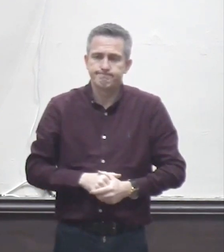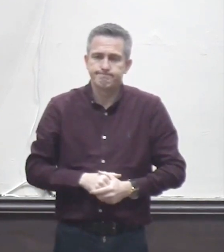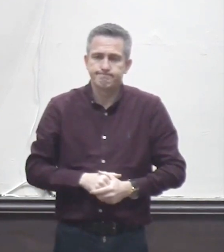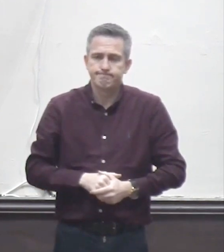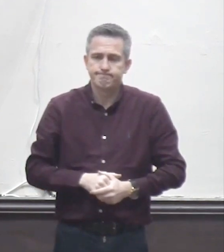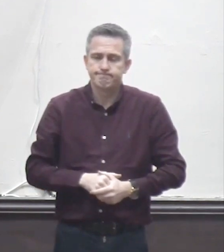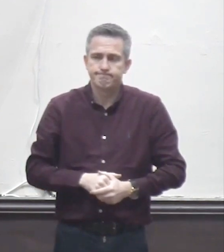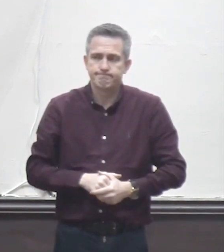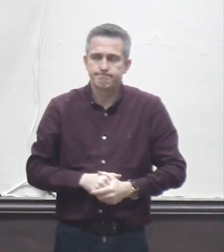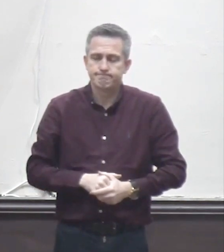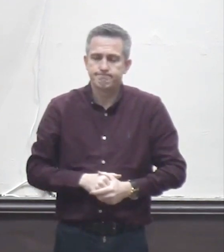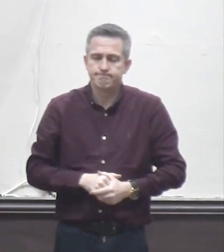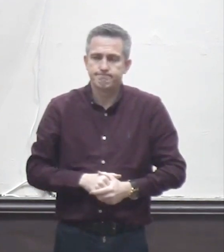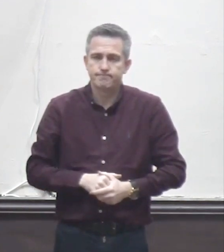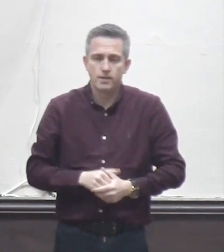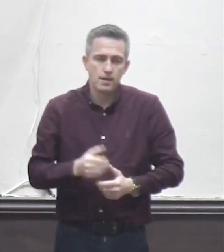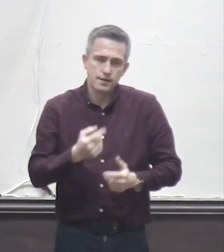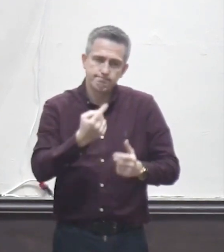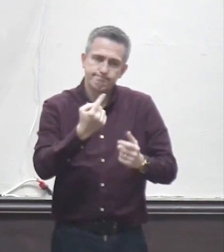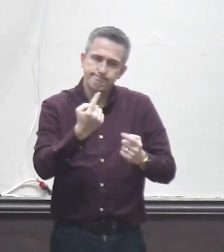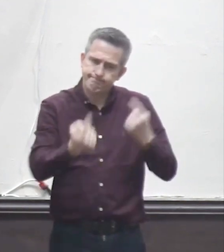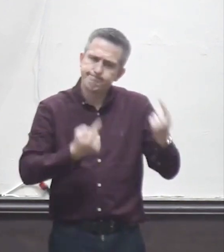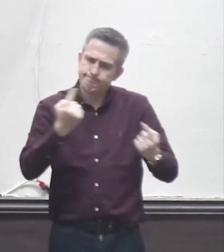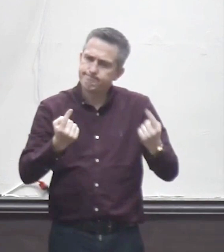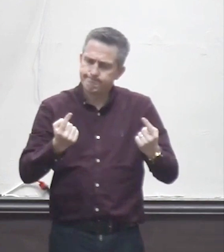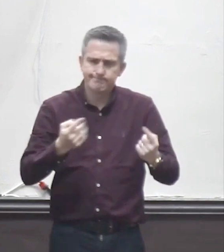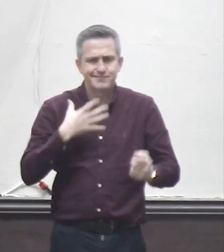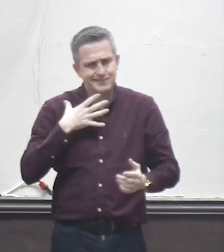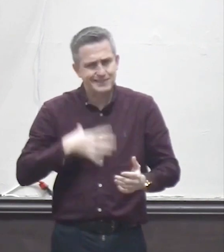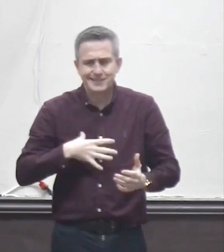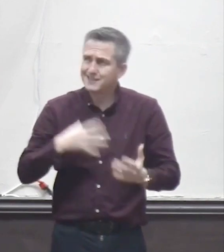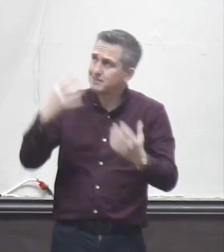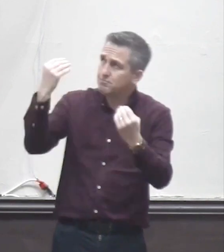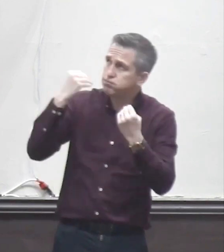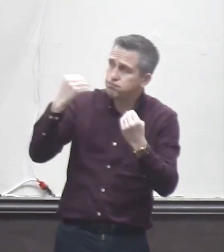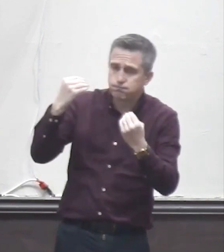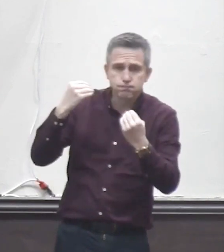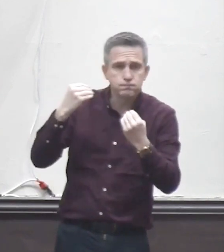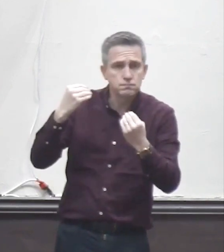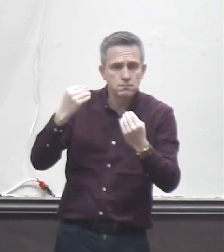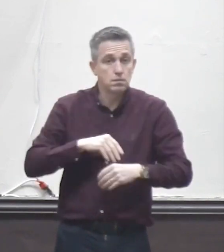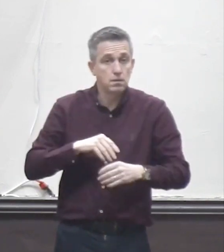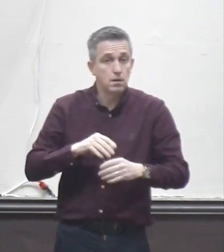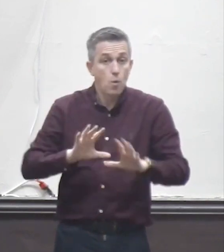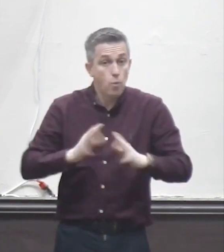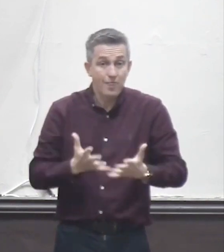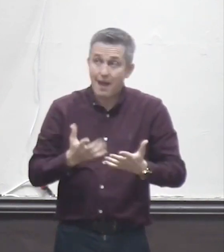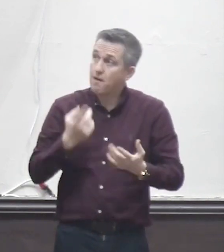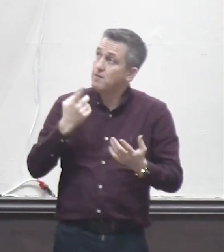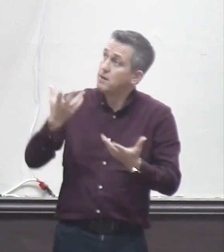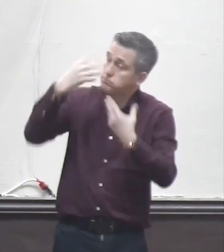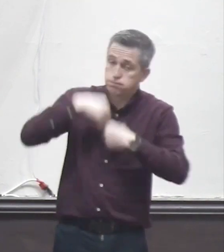things that we need to be well grounded in, and without it, there is no success. And there are